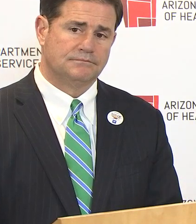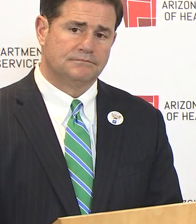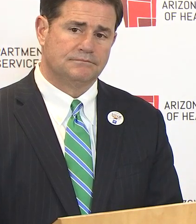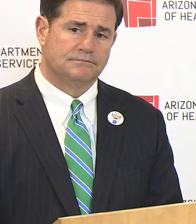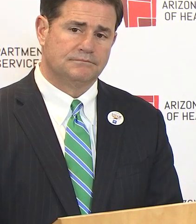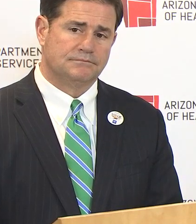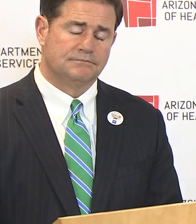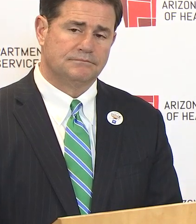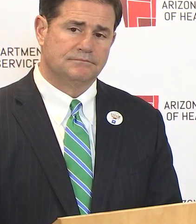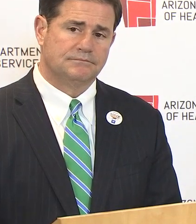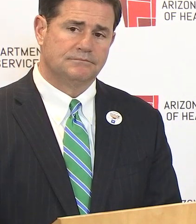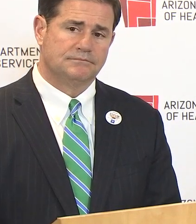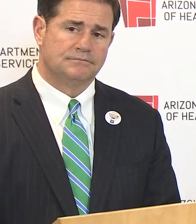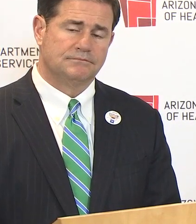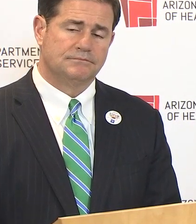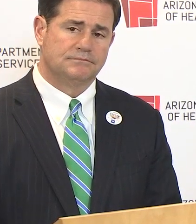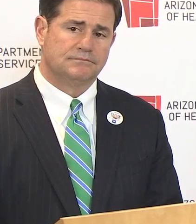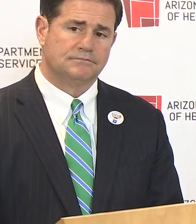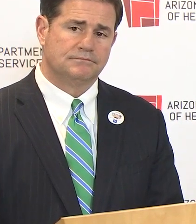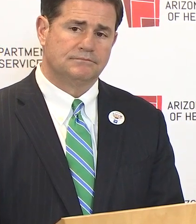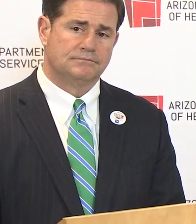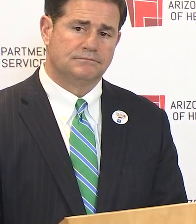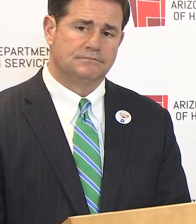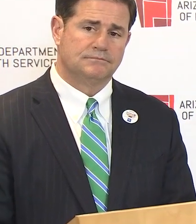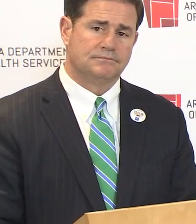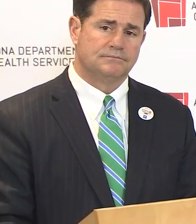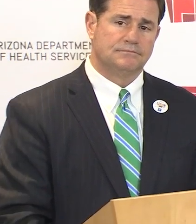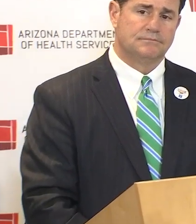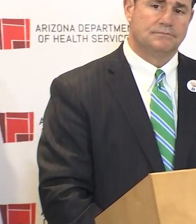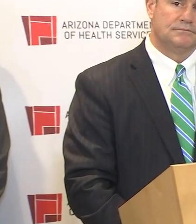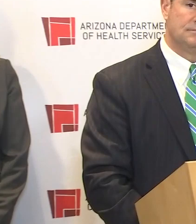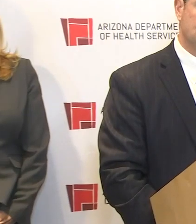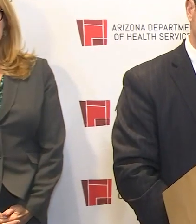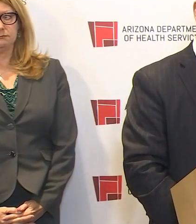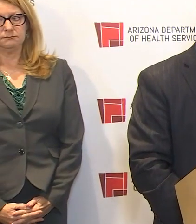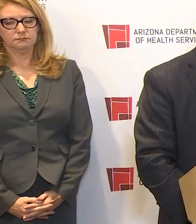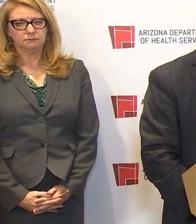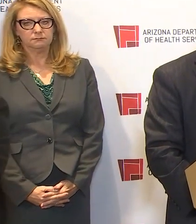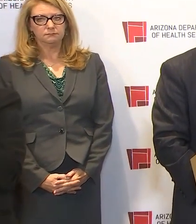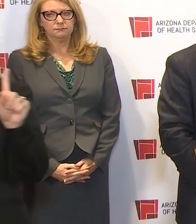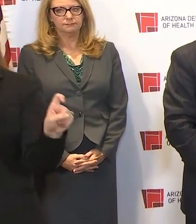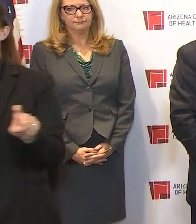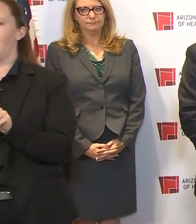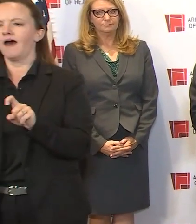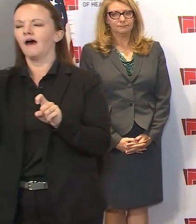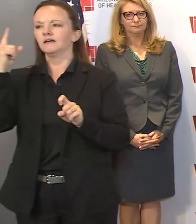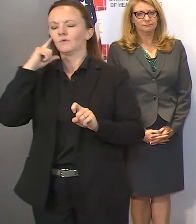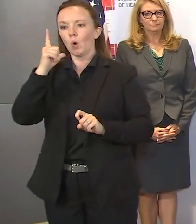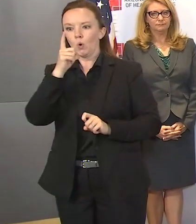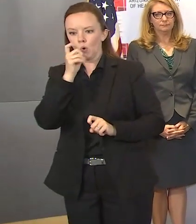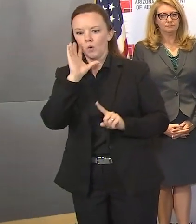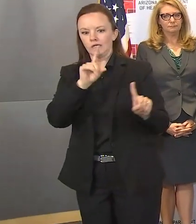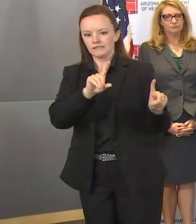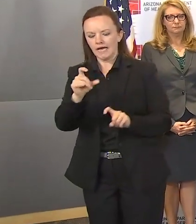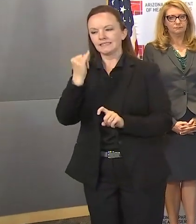Maria? Dr. Chris, there's been a lot of confusion about with these tests for those who have to get tested, whether